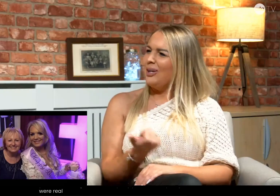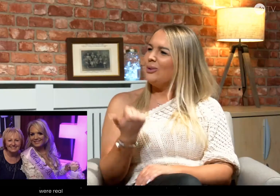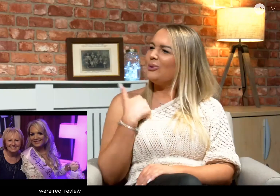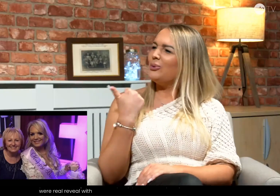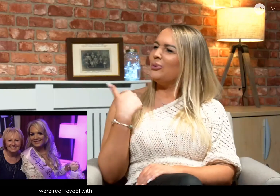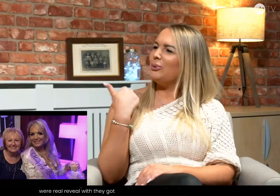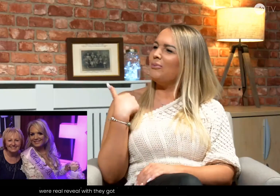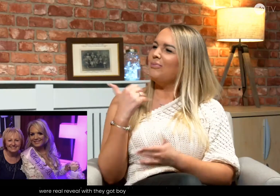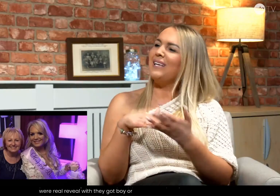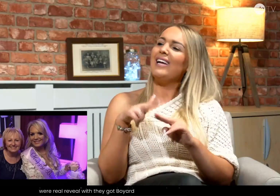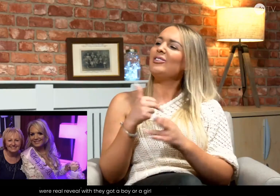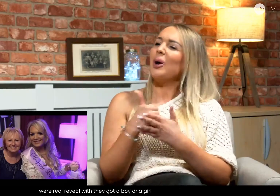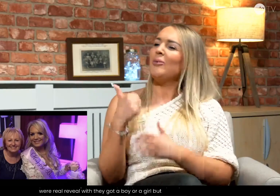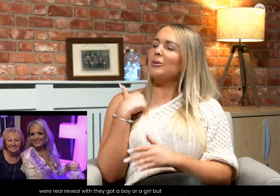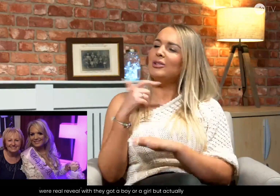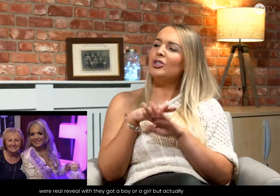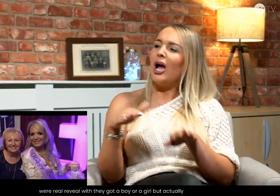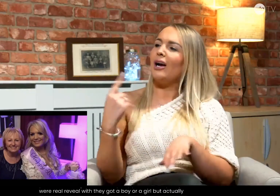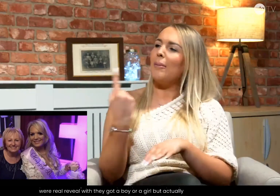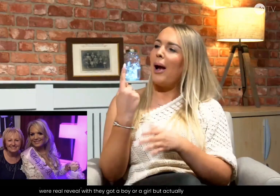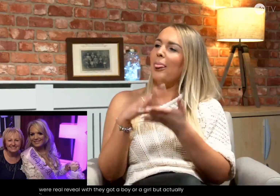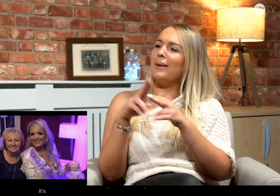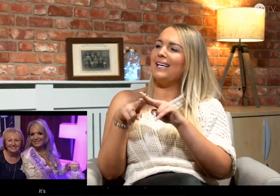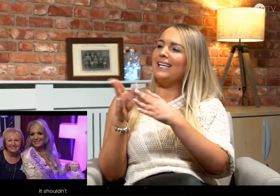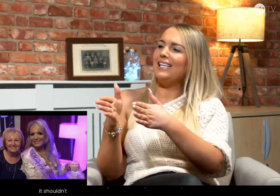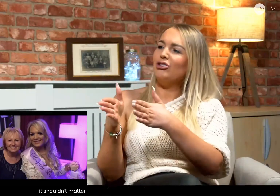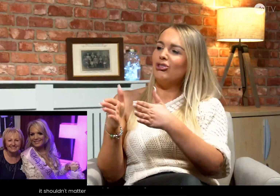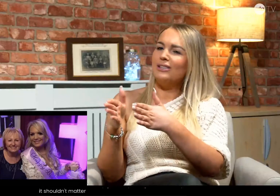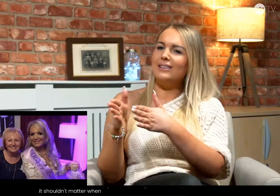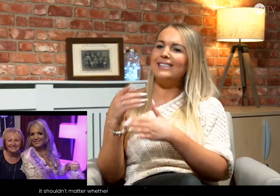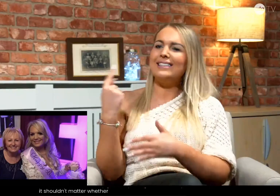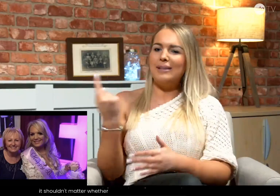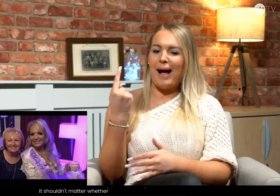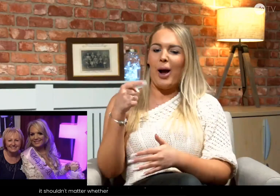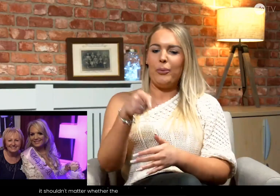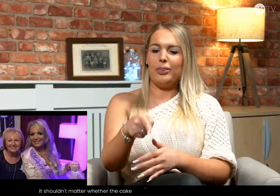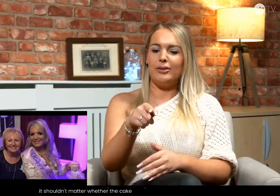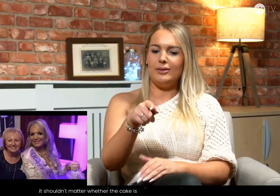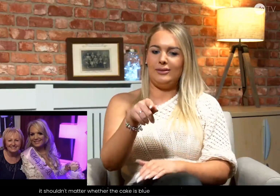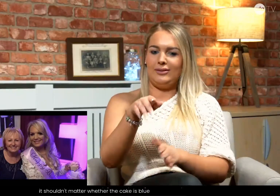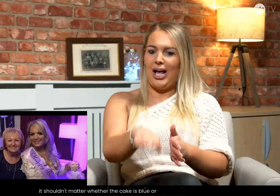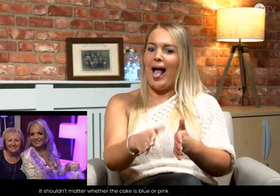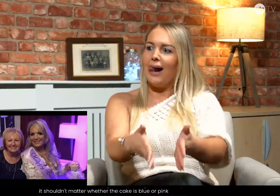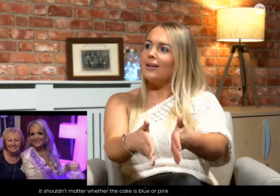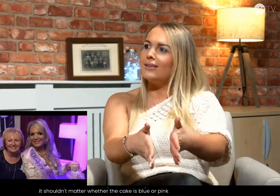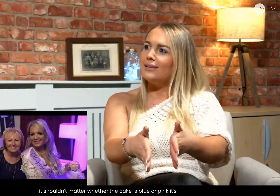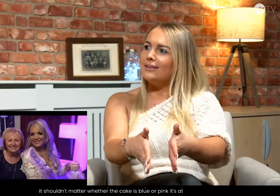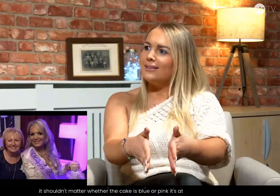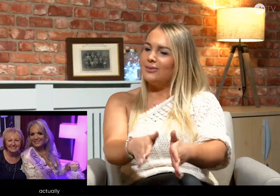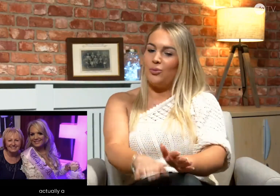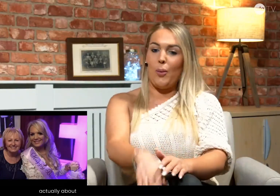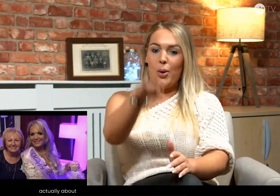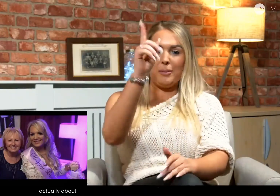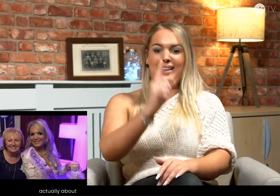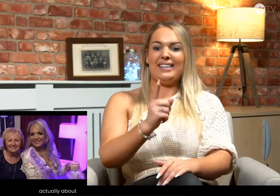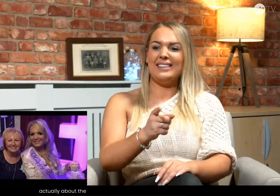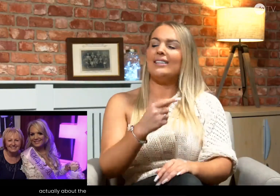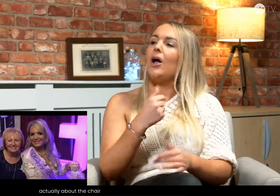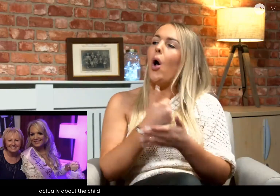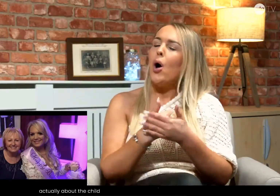actually it shouldn't matter whether the cake is blue or pink. It's actually about the child and who they are and